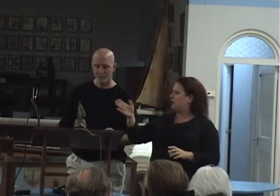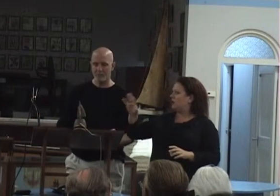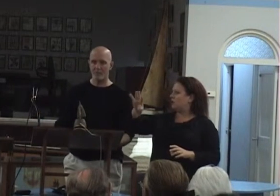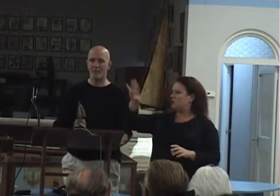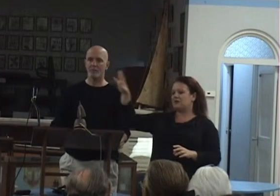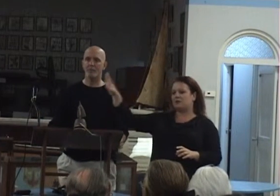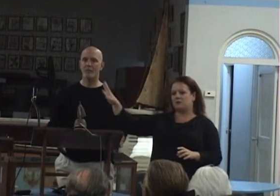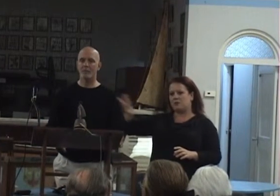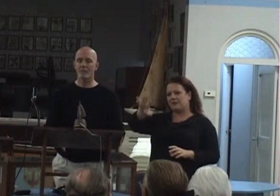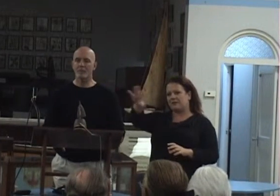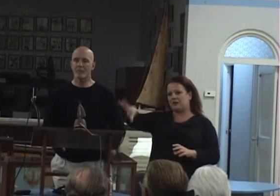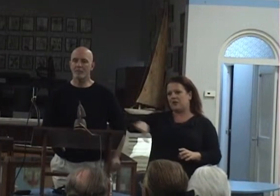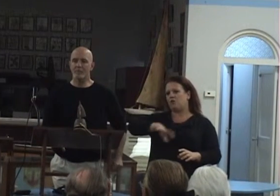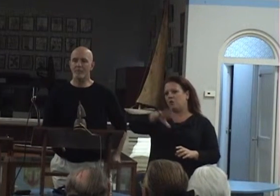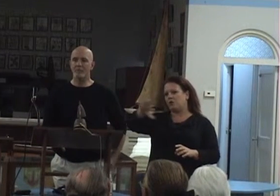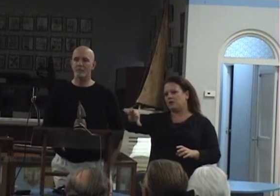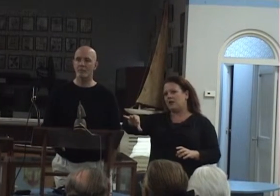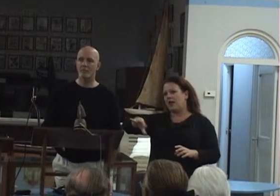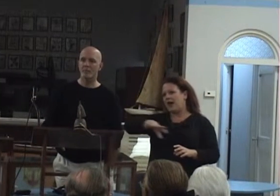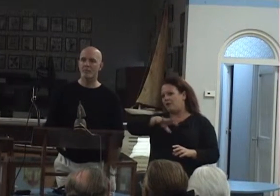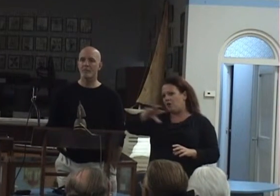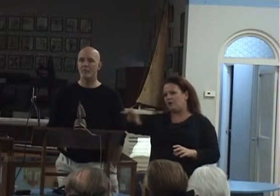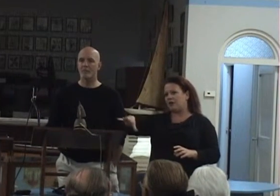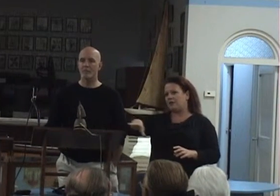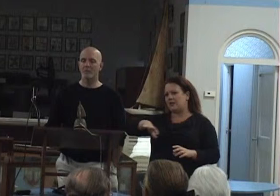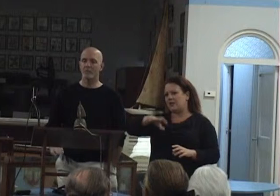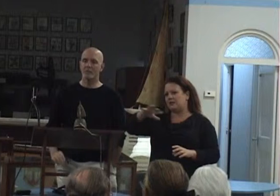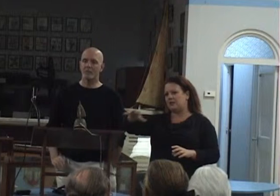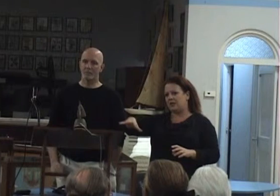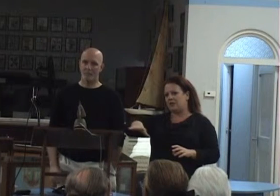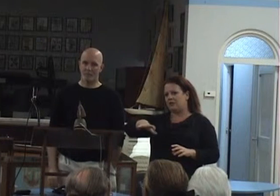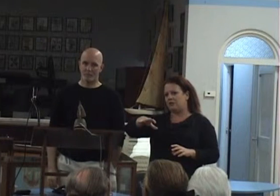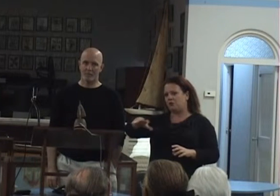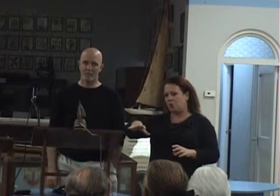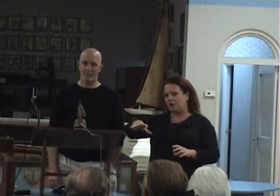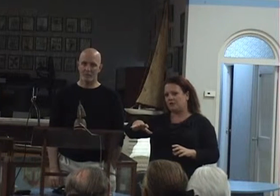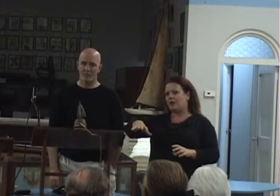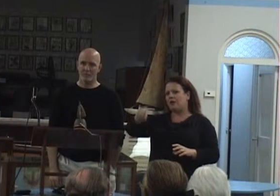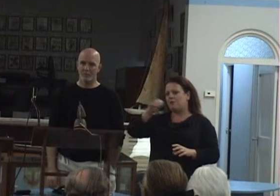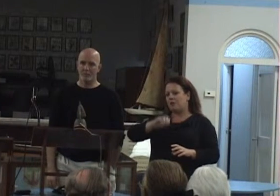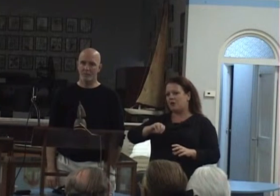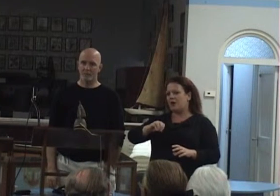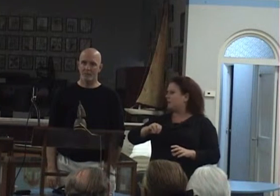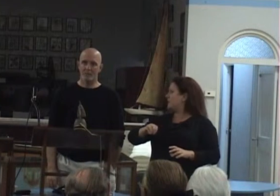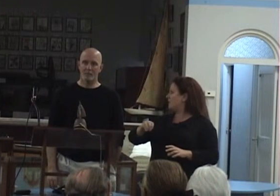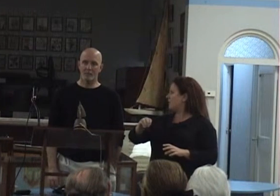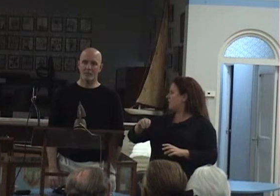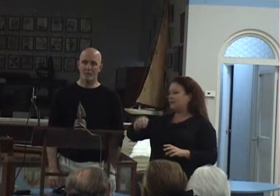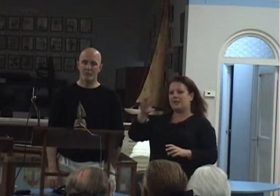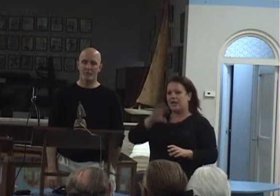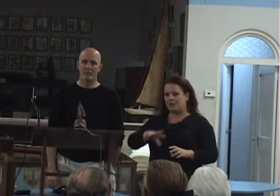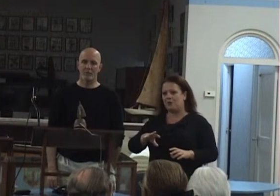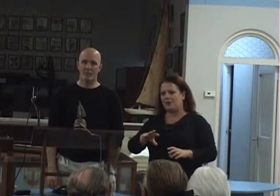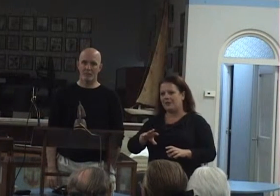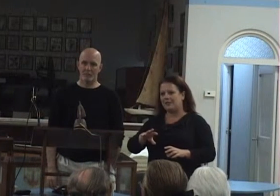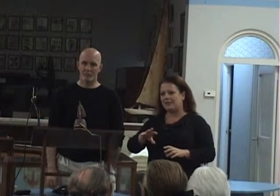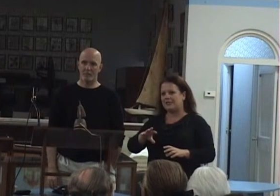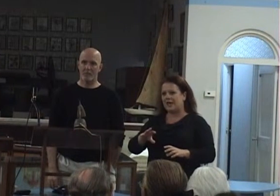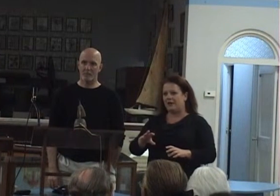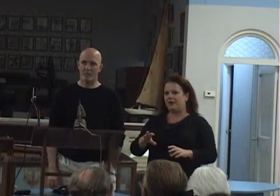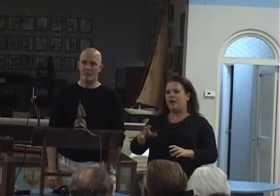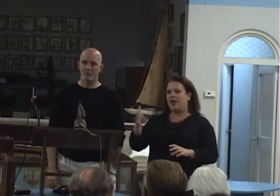Hill, those domestic slave quarters have artifacts dating into the 1840s. The manor house has artifacts that end